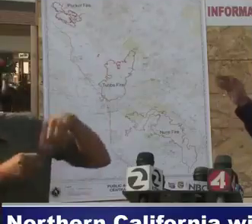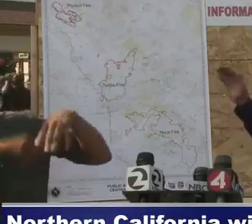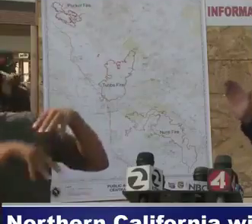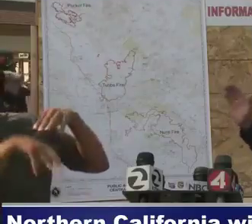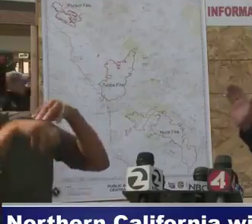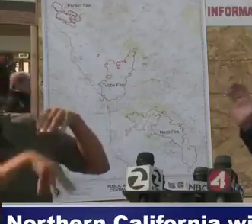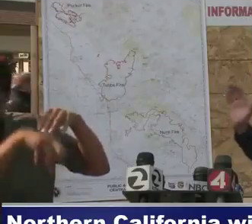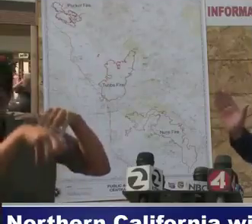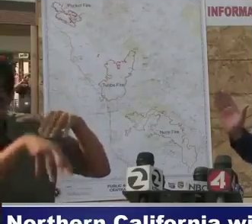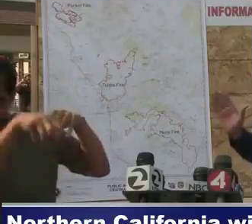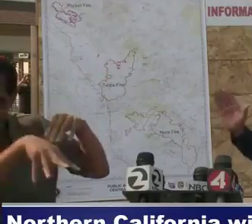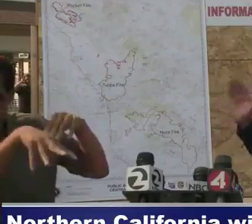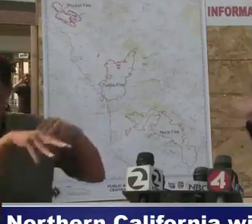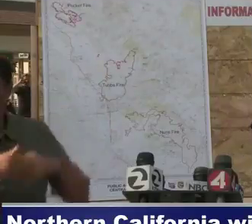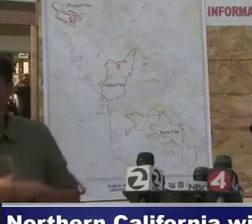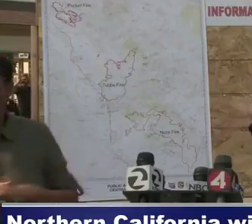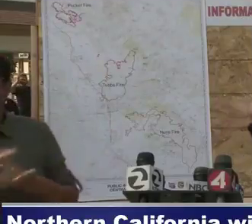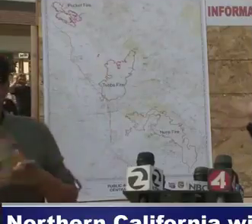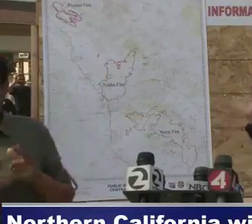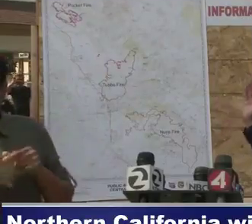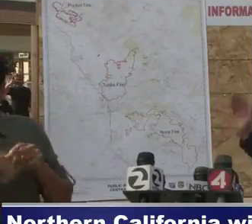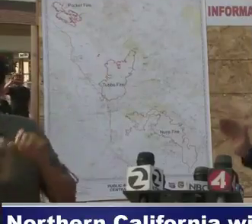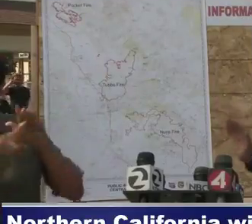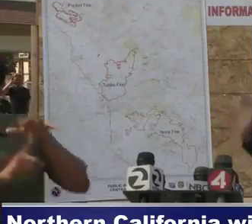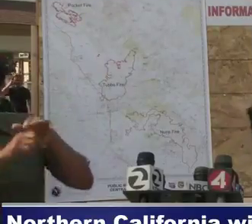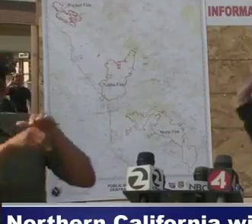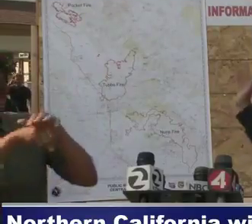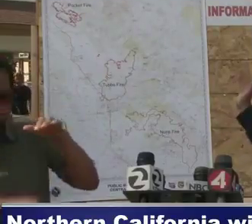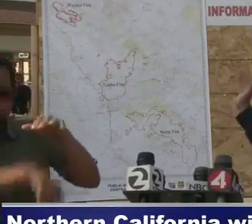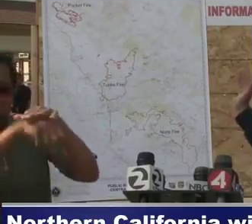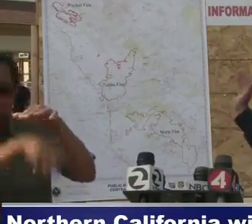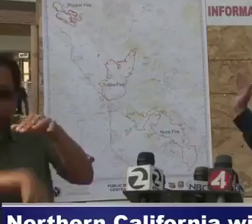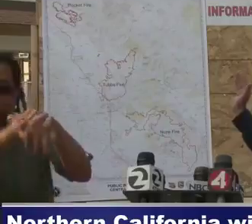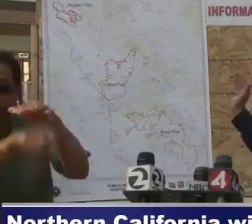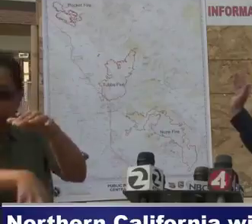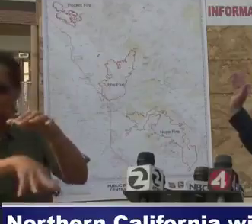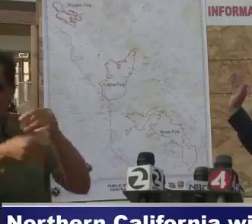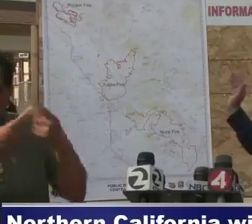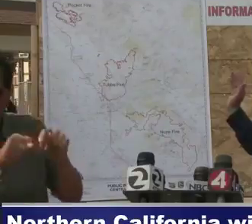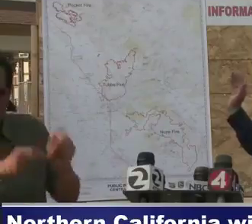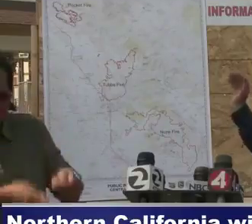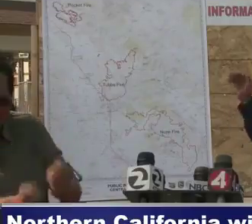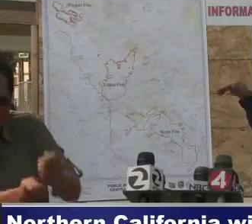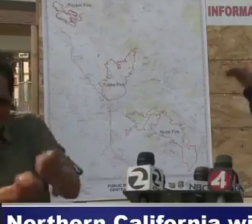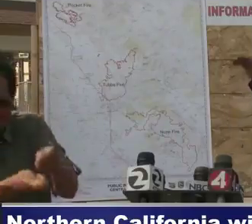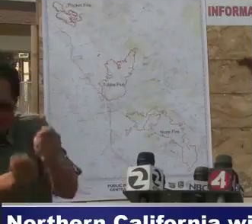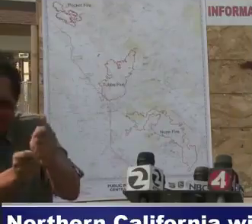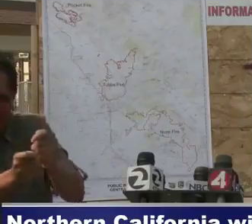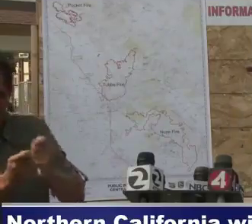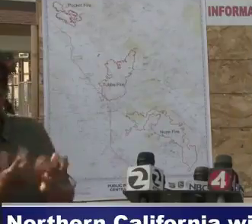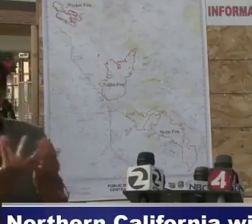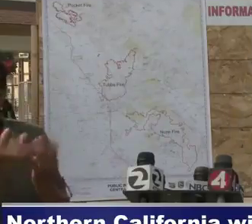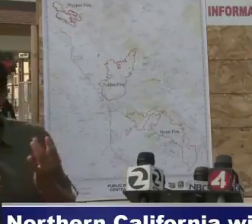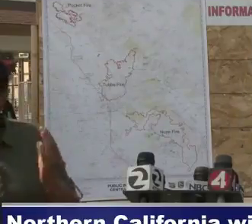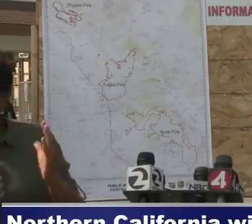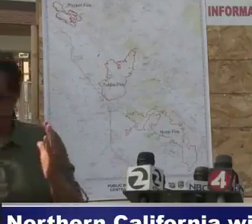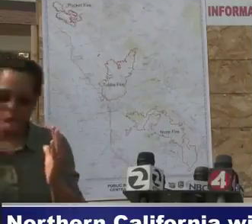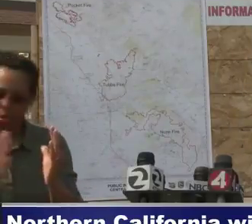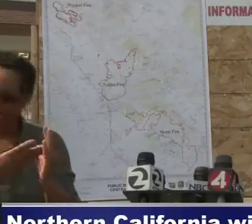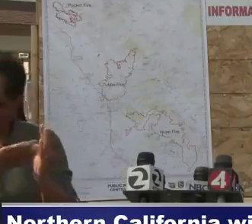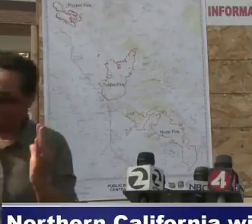line in there so we can get some boots on the ground and try and keep that progression going to the east. So that's the that's what we're working on really hard right now. On the north section, it's burning up